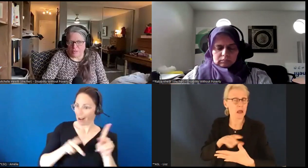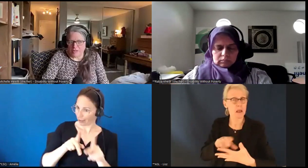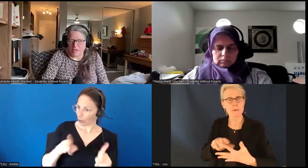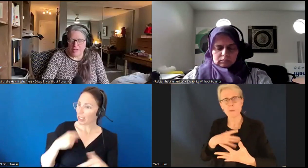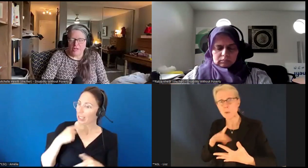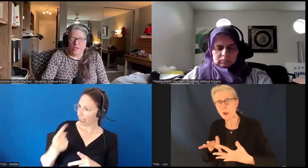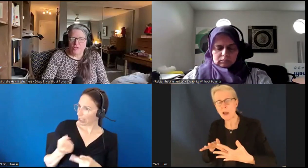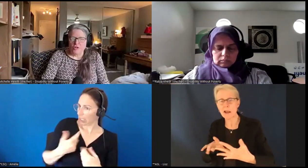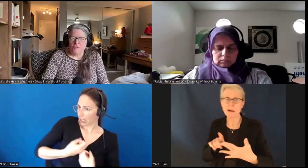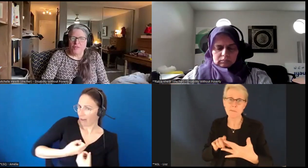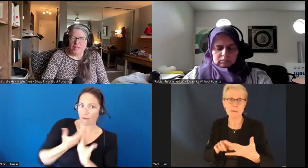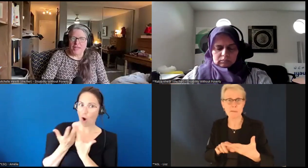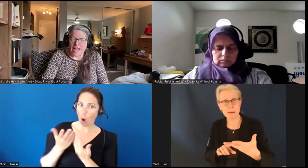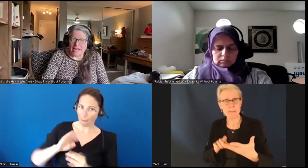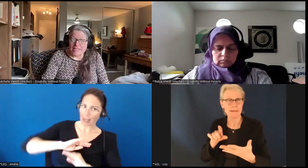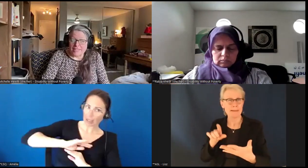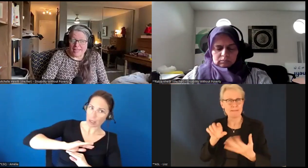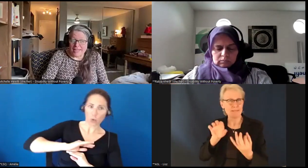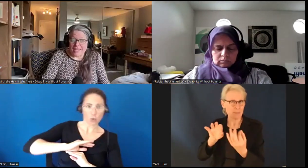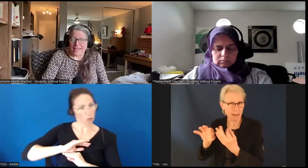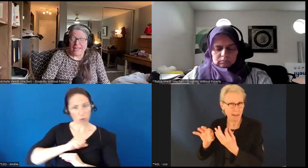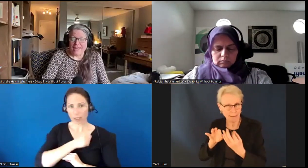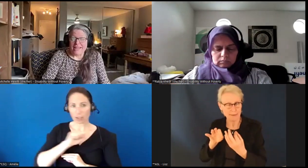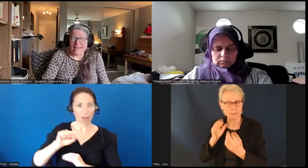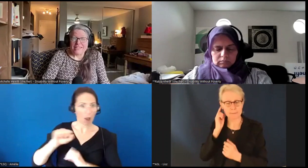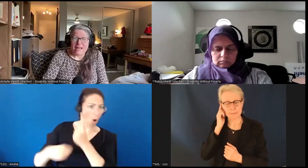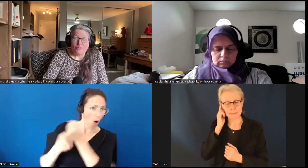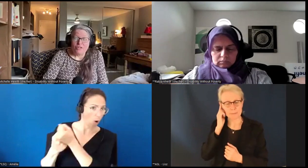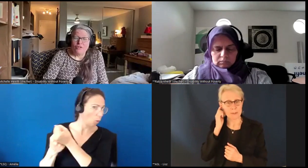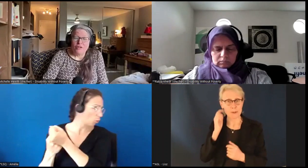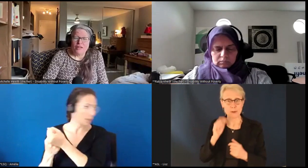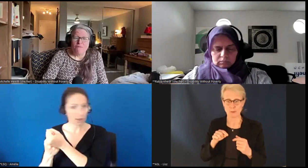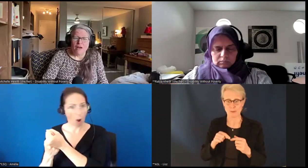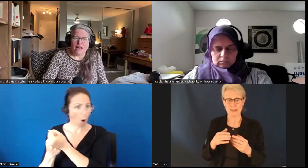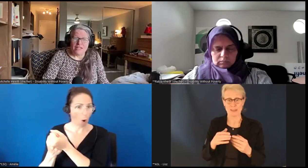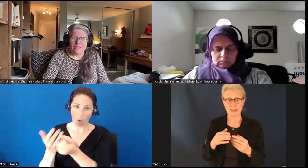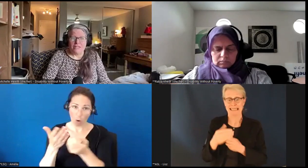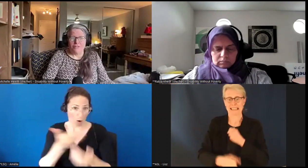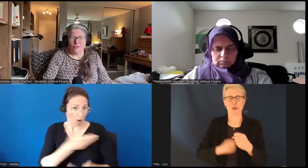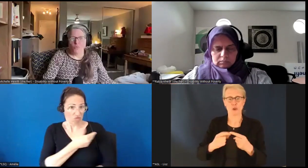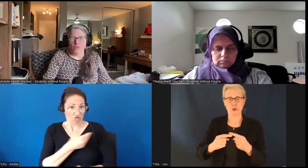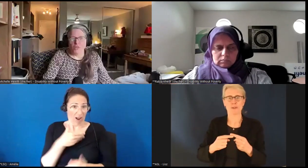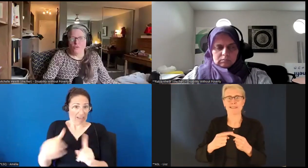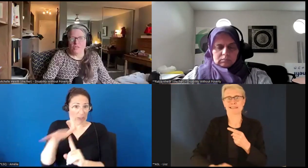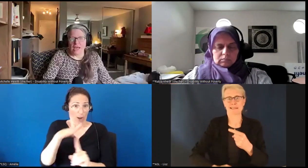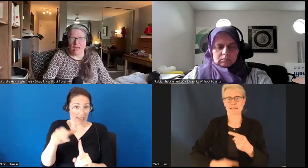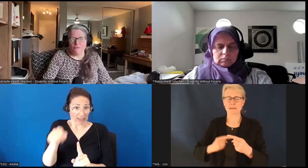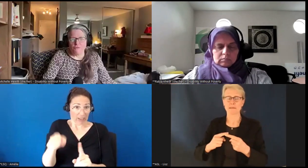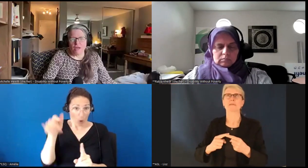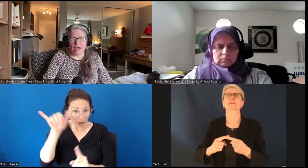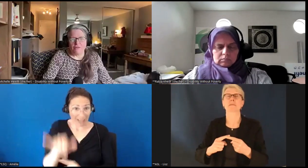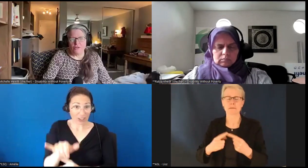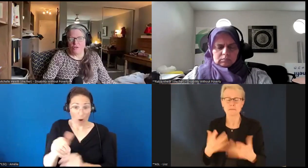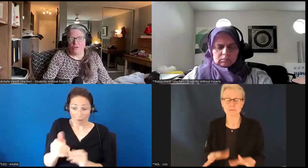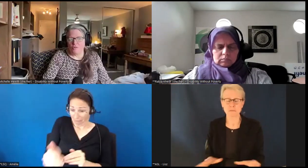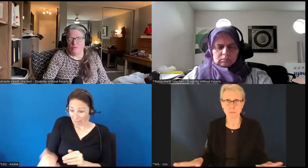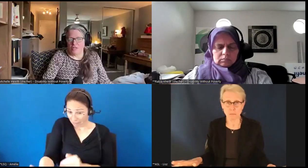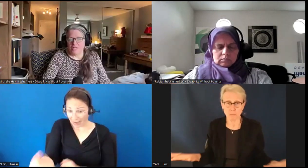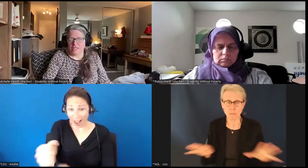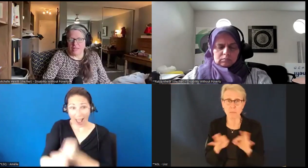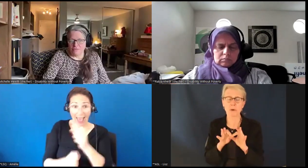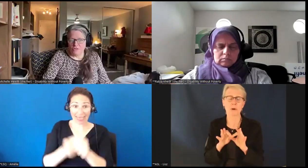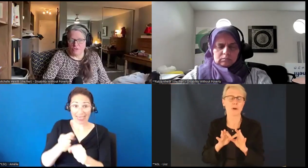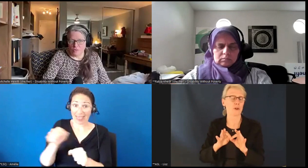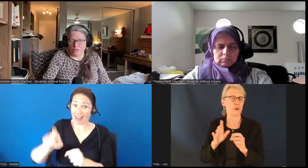loop. So for the next year, it is absolutely vital that we use every avenue that